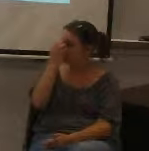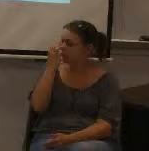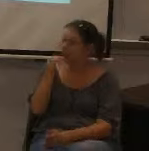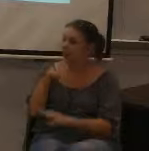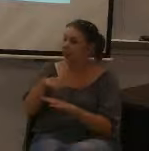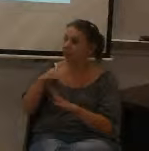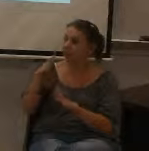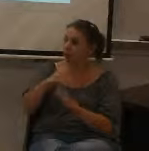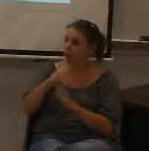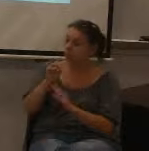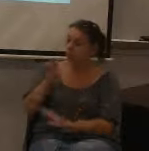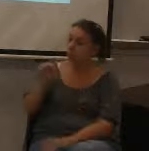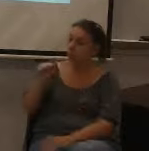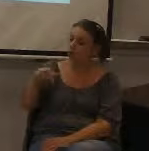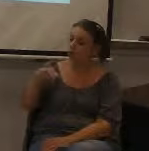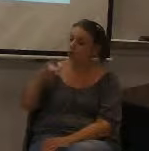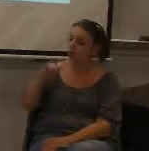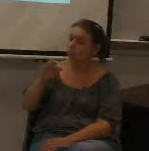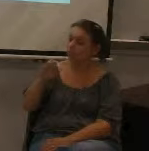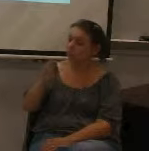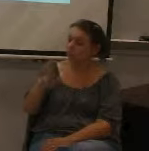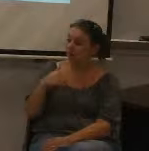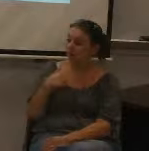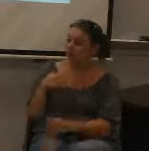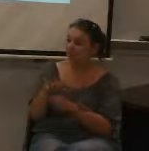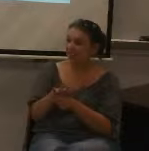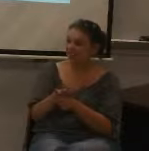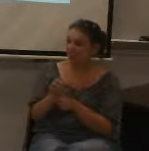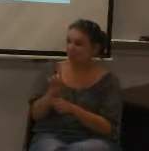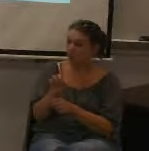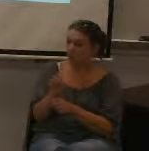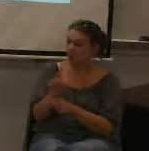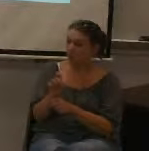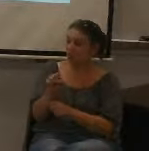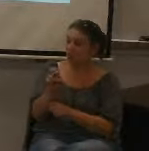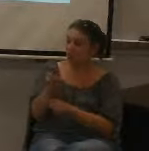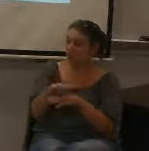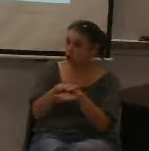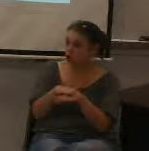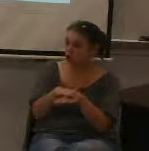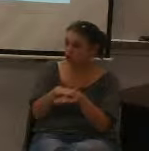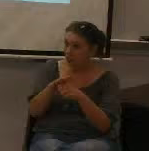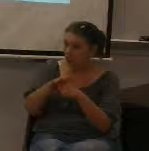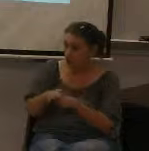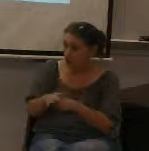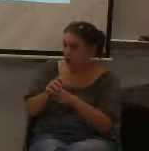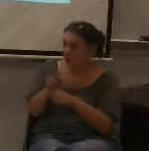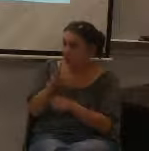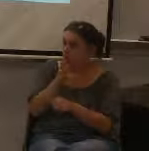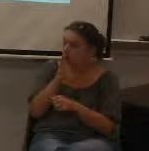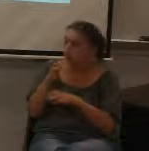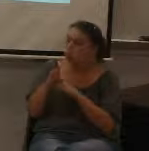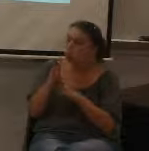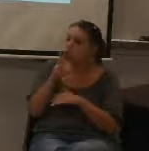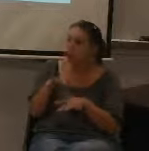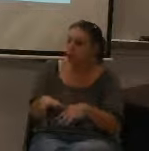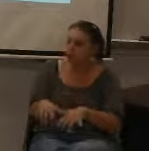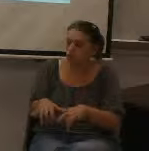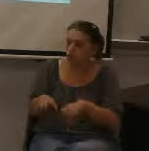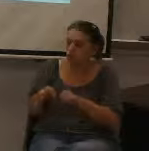the aquifer, there's this little area where the surface tension of the water causes the water to be drawn up